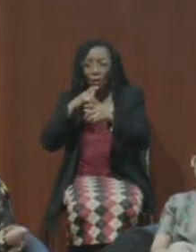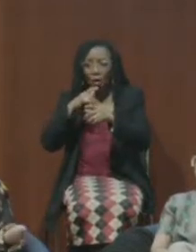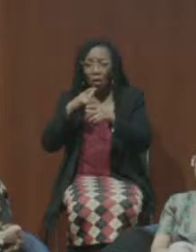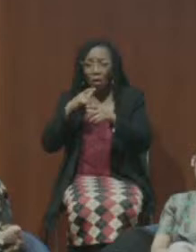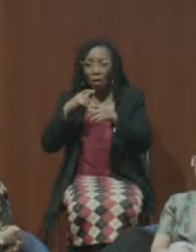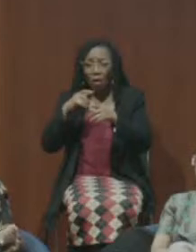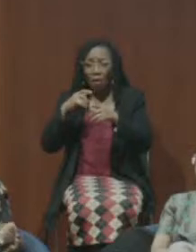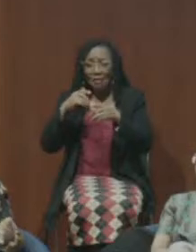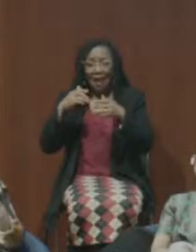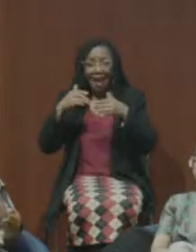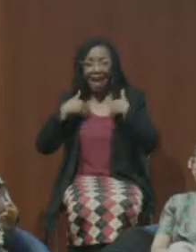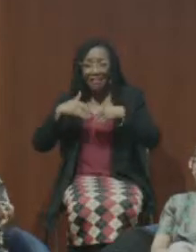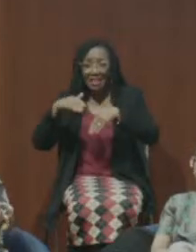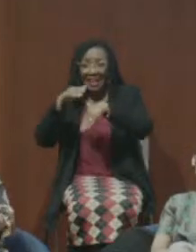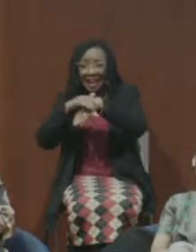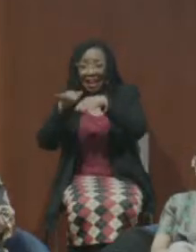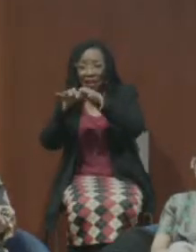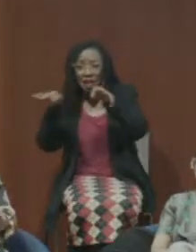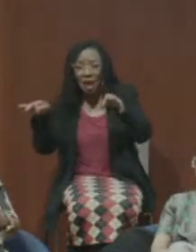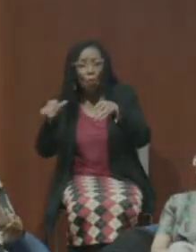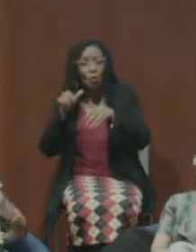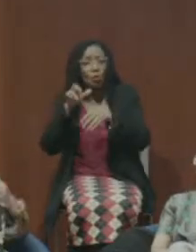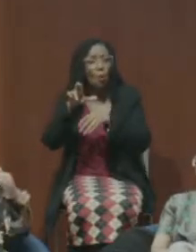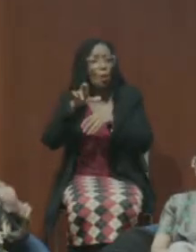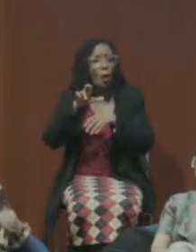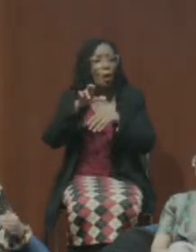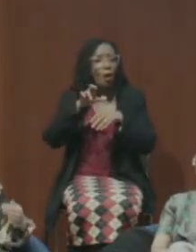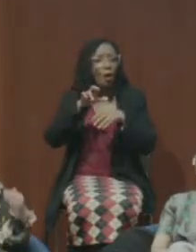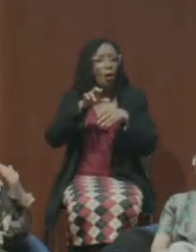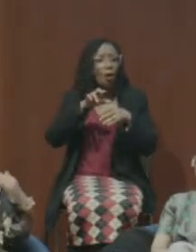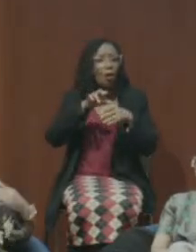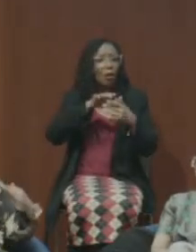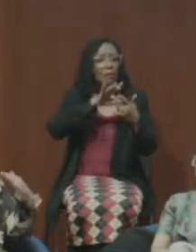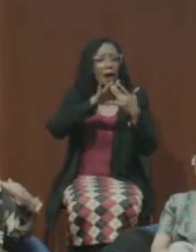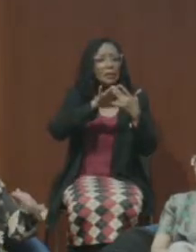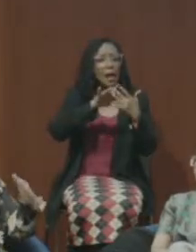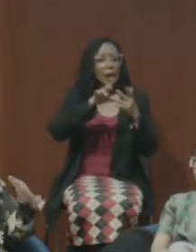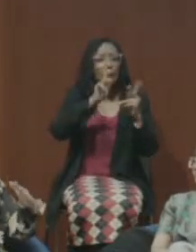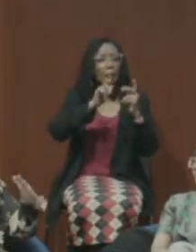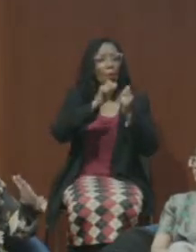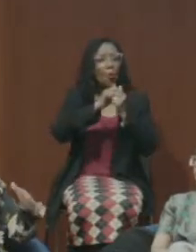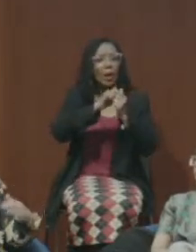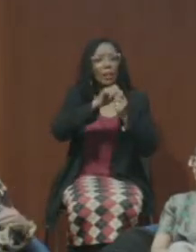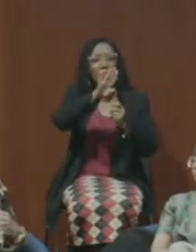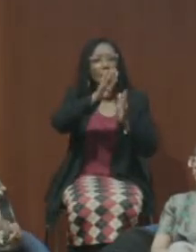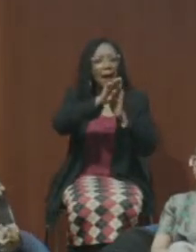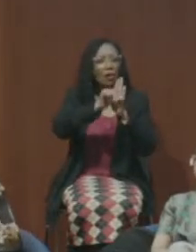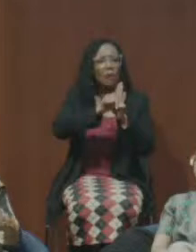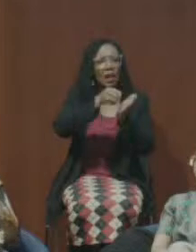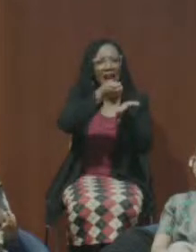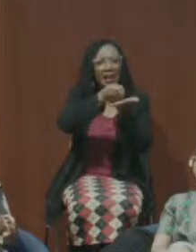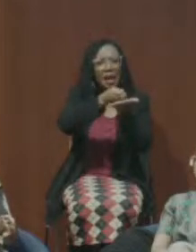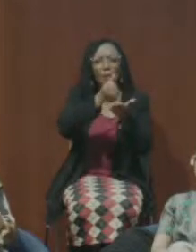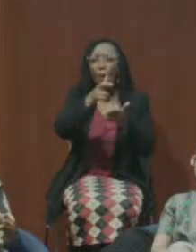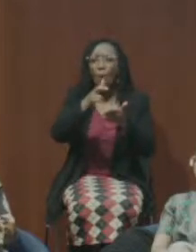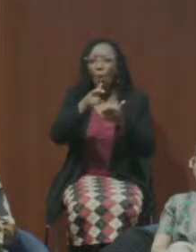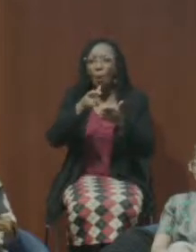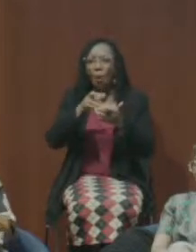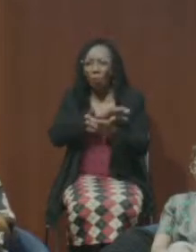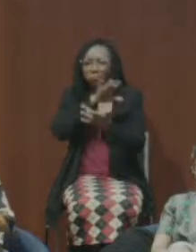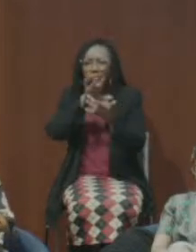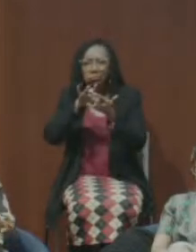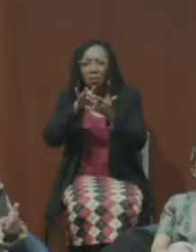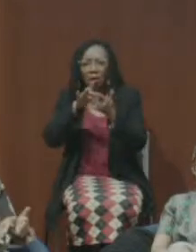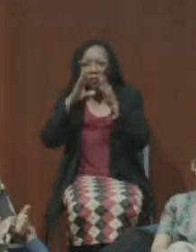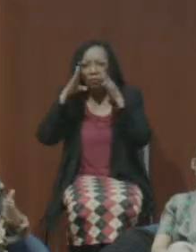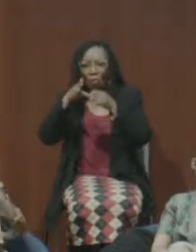English language, are able to evacuate because they come from a social economic background? Or are we centering those who